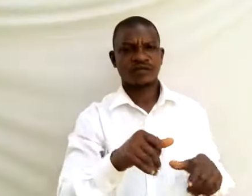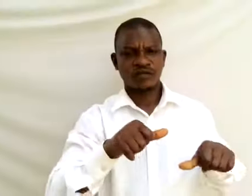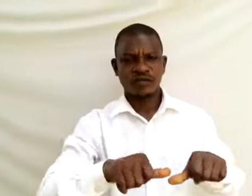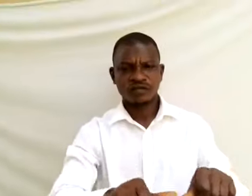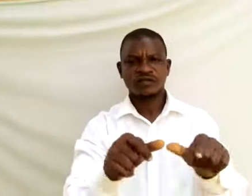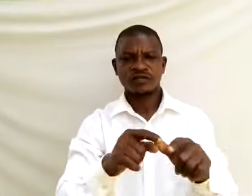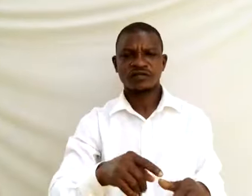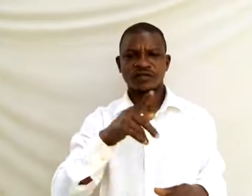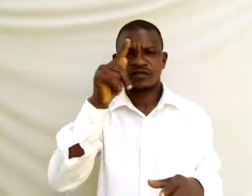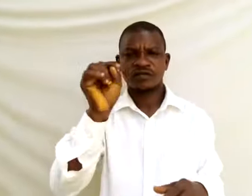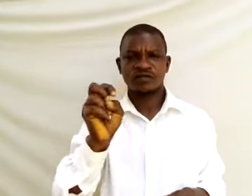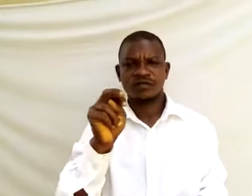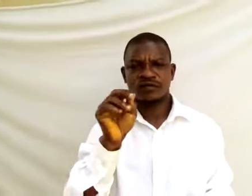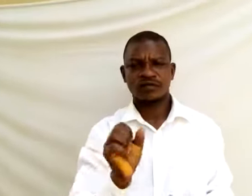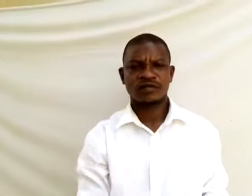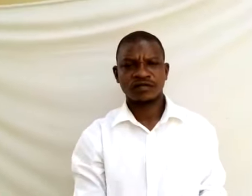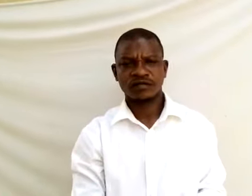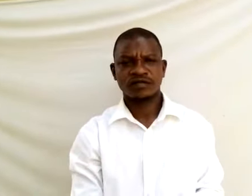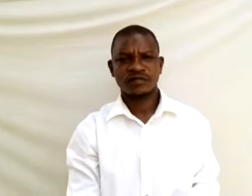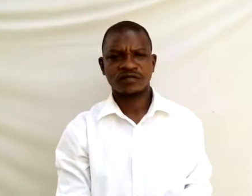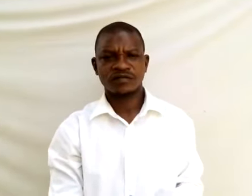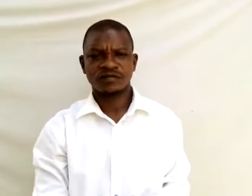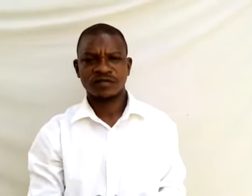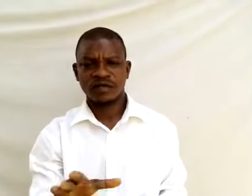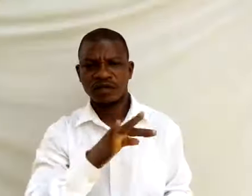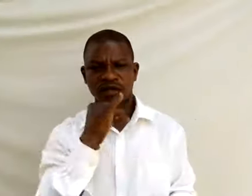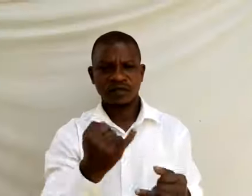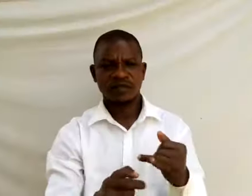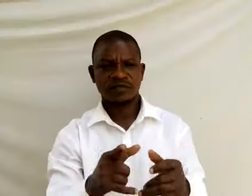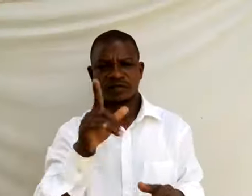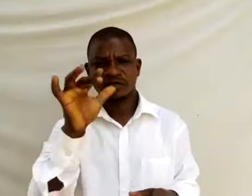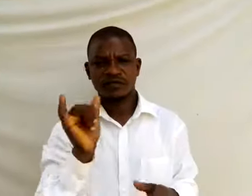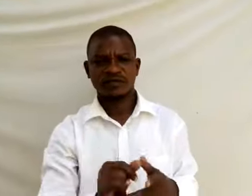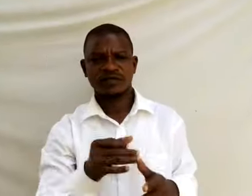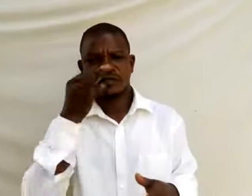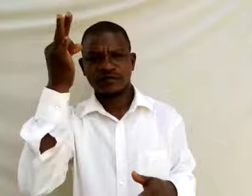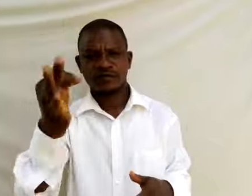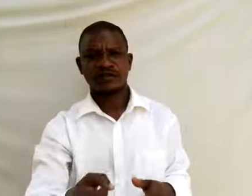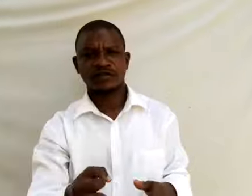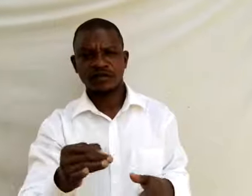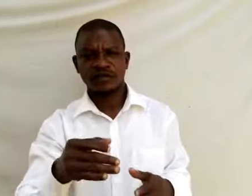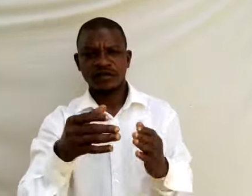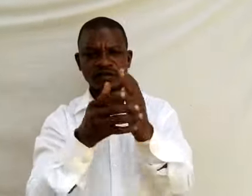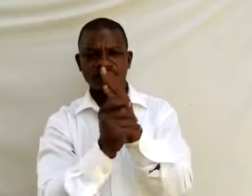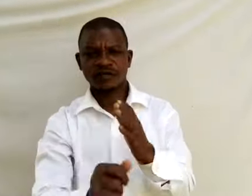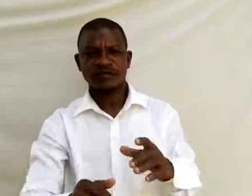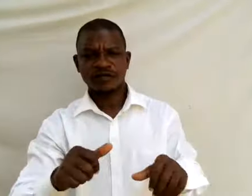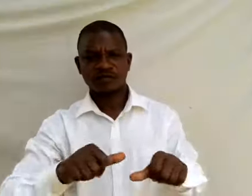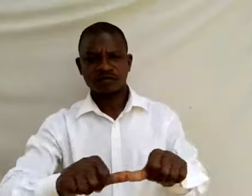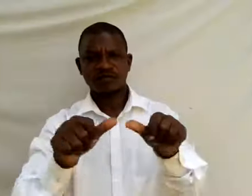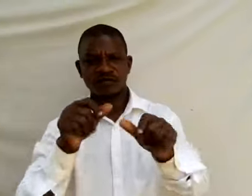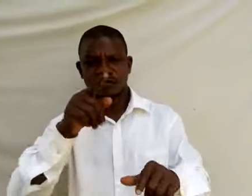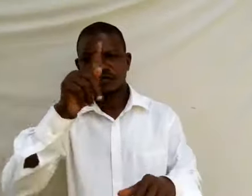tense, future continuous tense, and lastly, future perfect continuous tense,